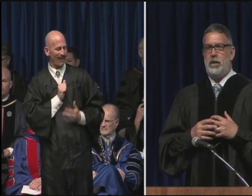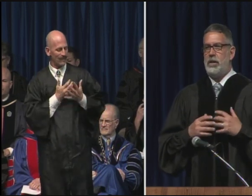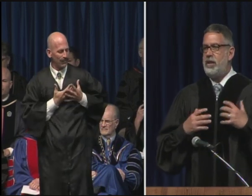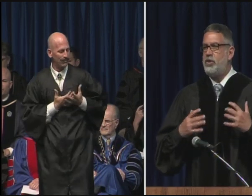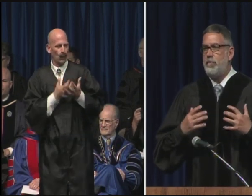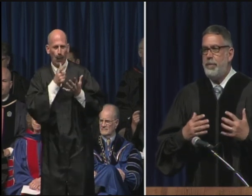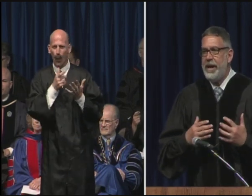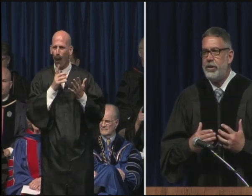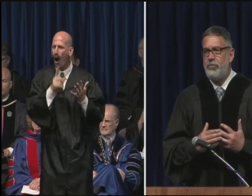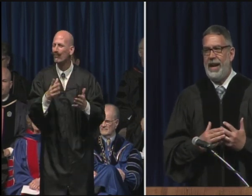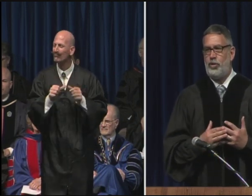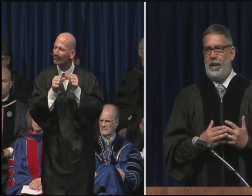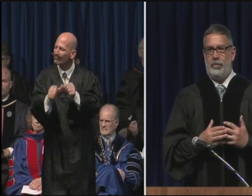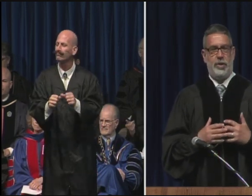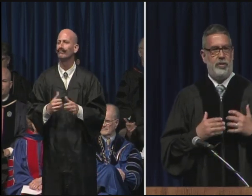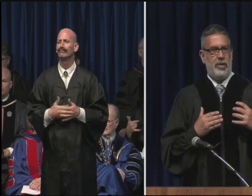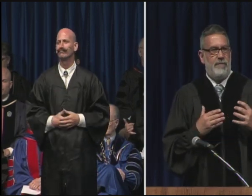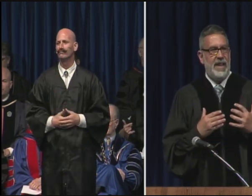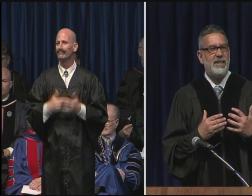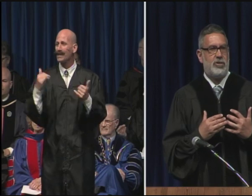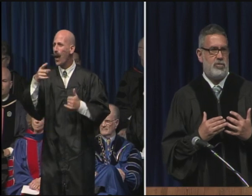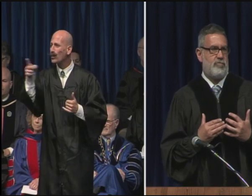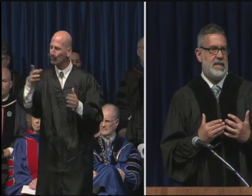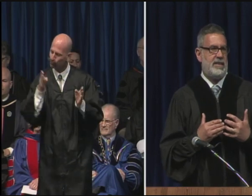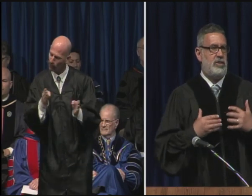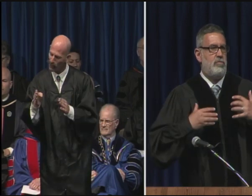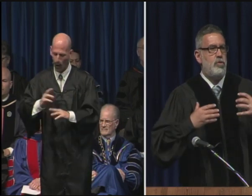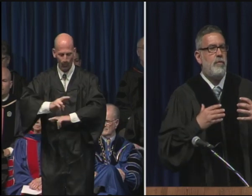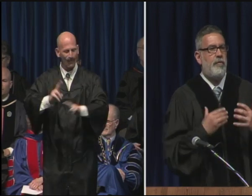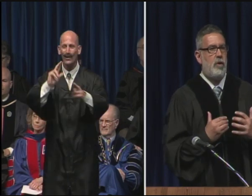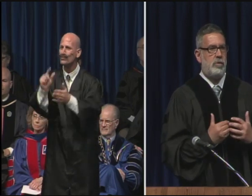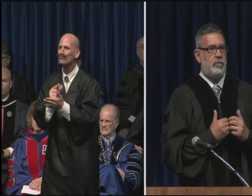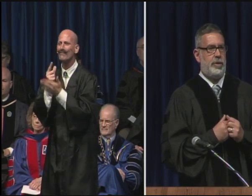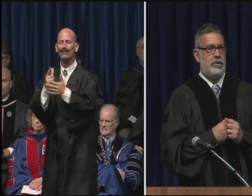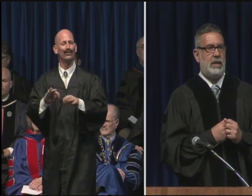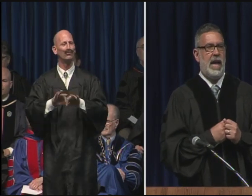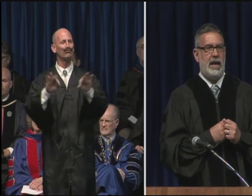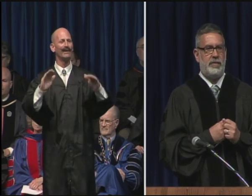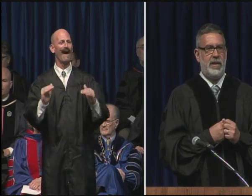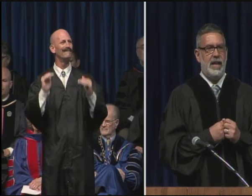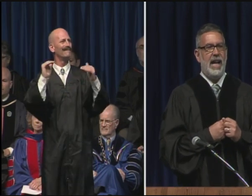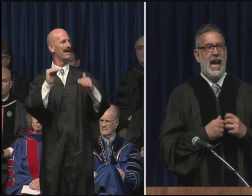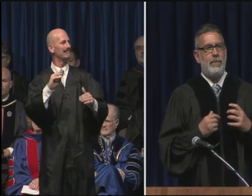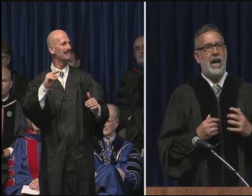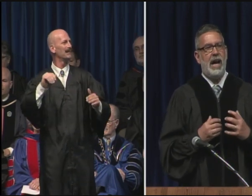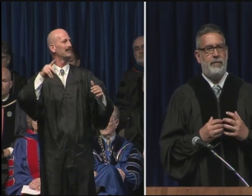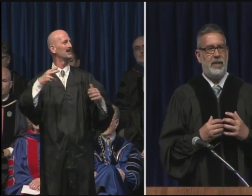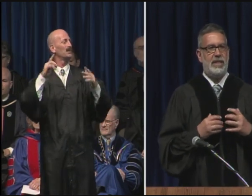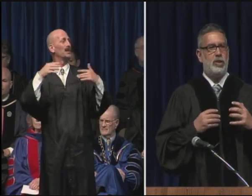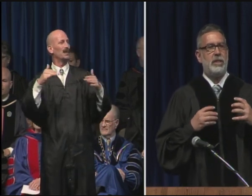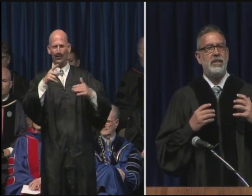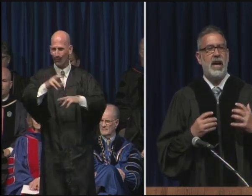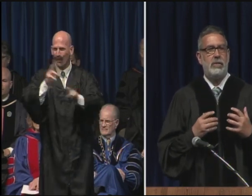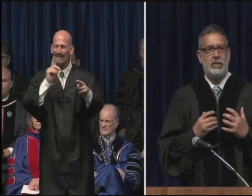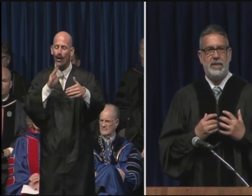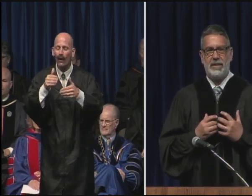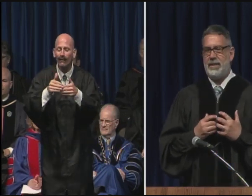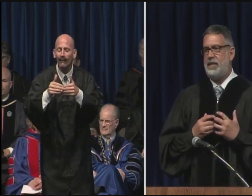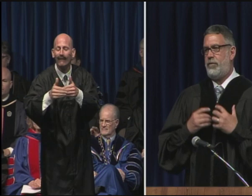So as you prepare to graduate with your advanced degrees and you move forward with your lives, I am confident that you will not only be successful in